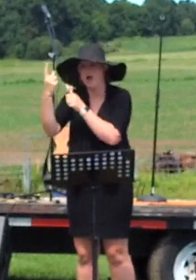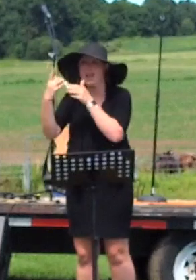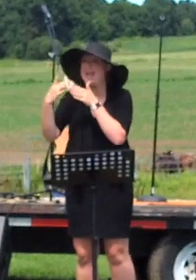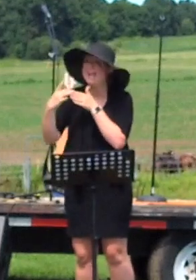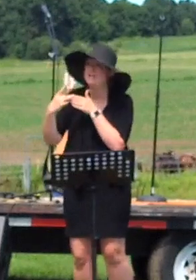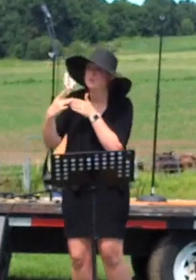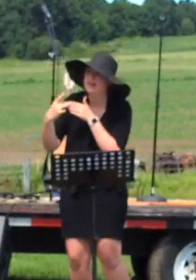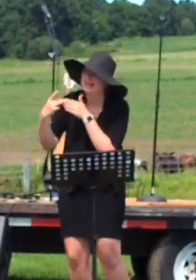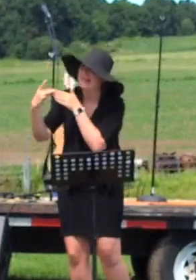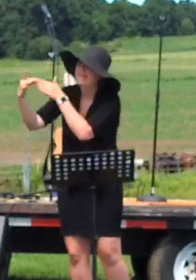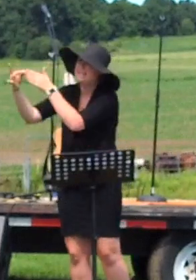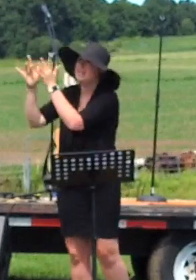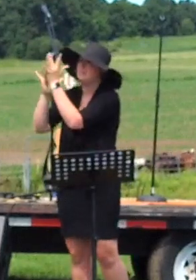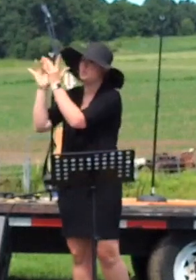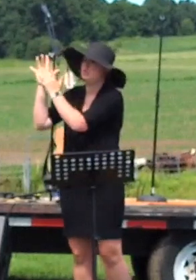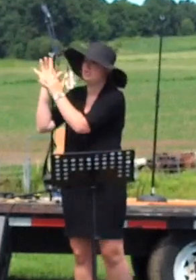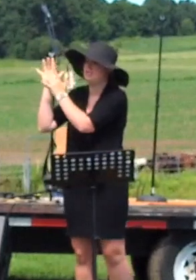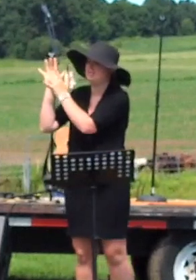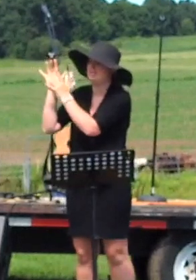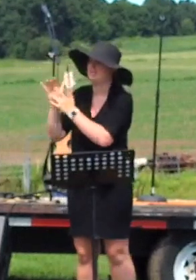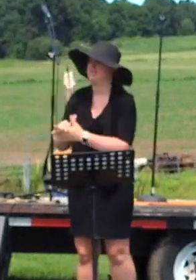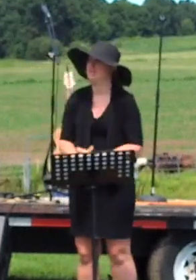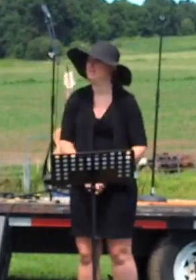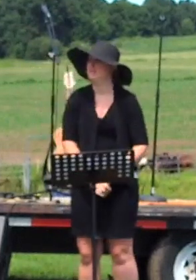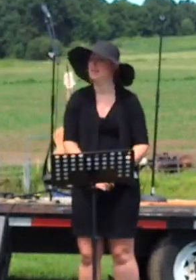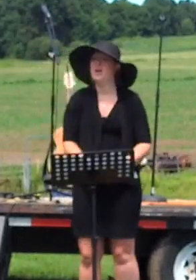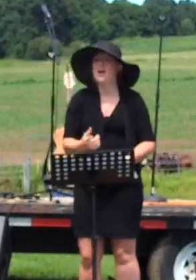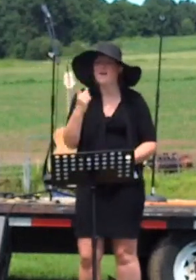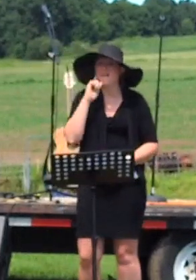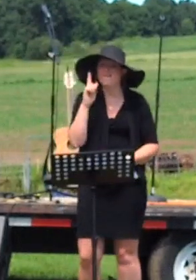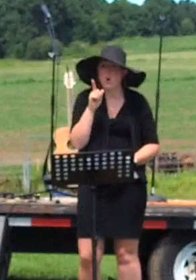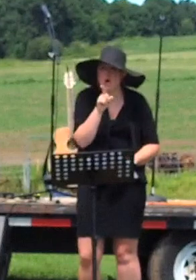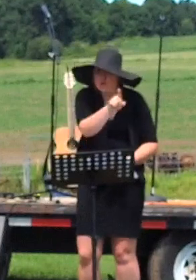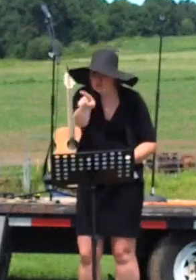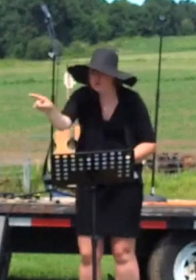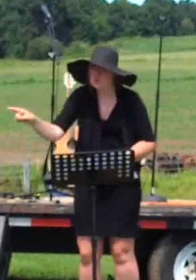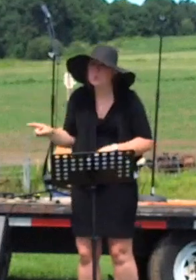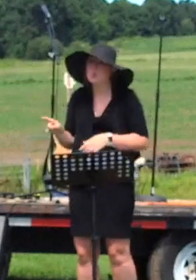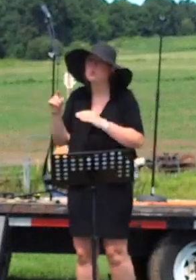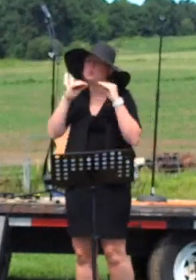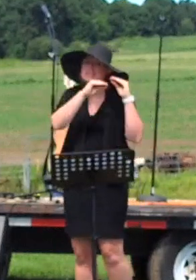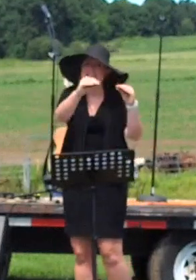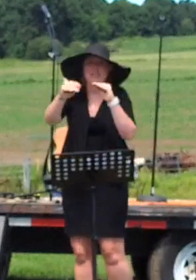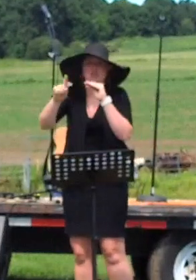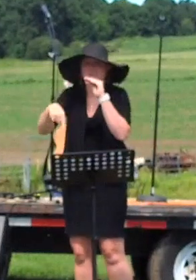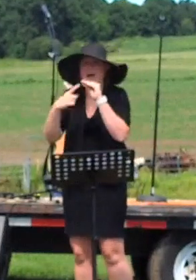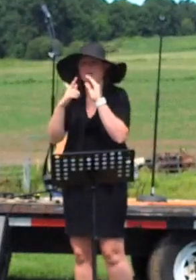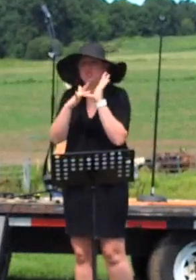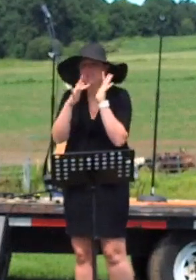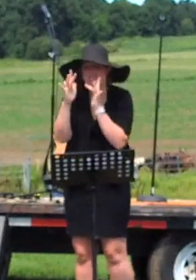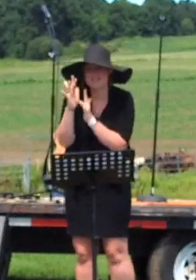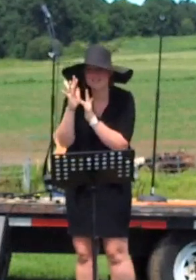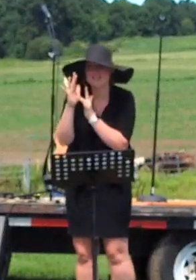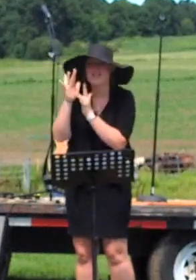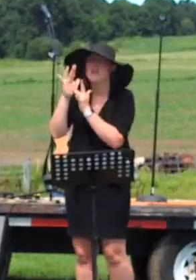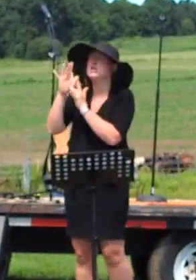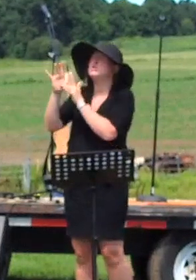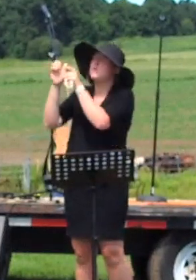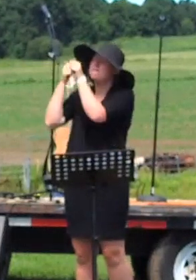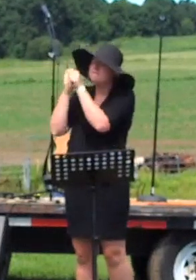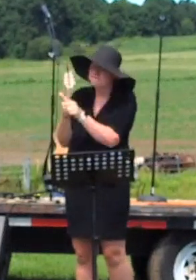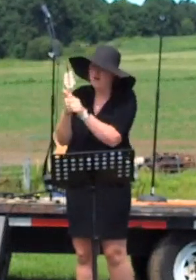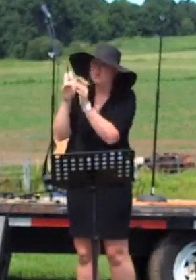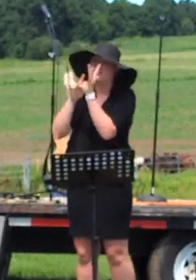a relationship with Jesus. For you to be a disciple, to be conformed in the image of Christ, and to